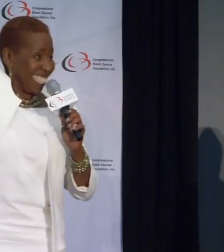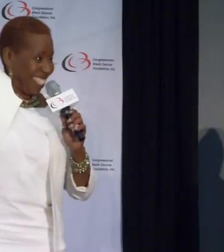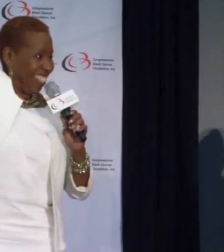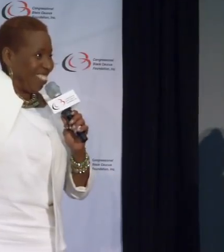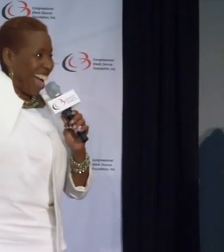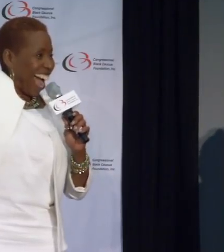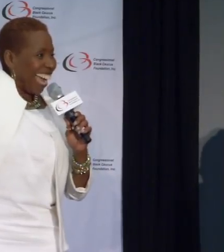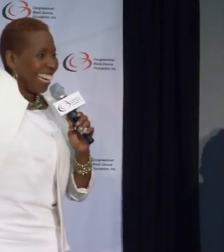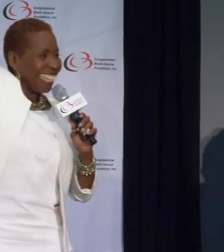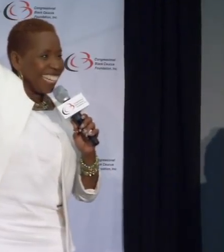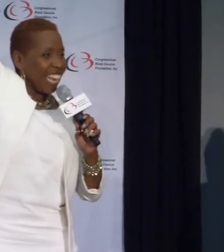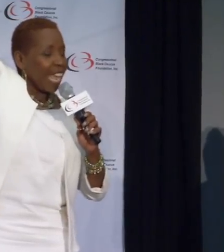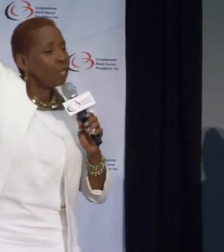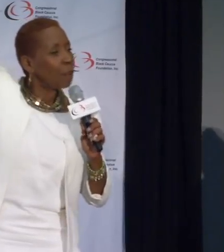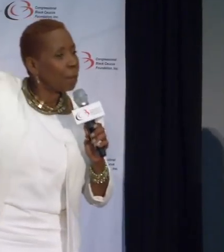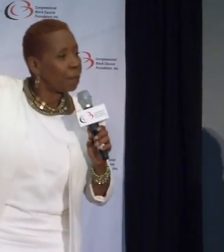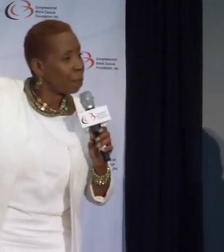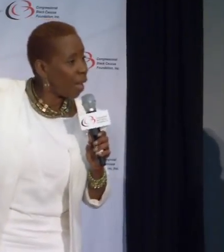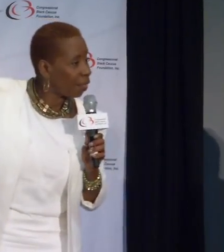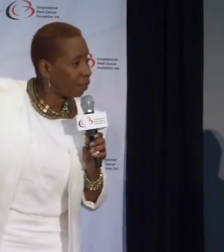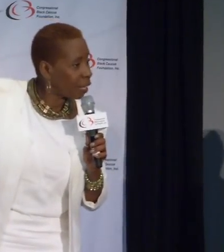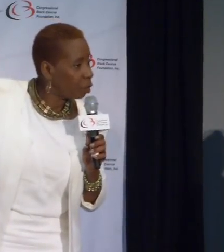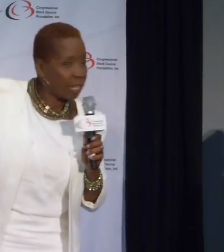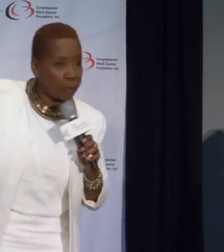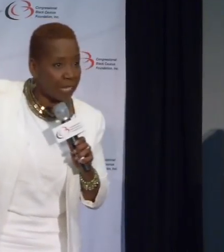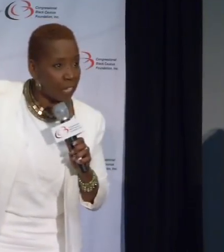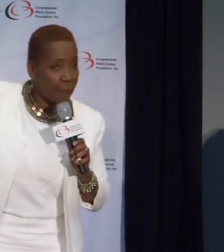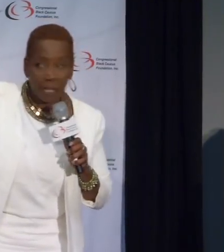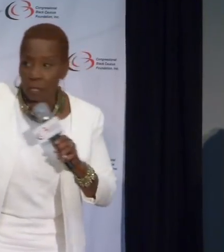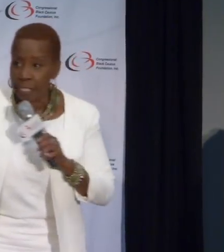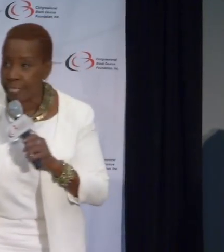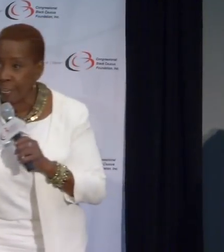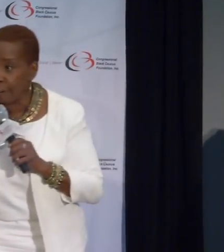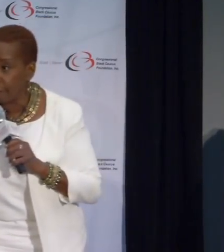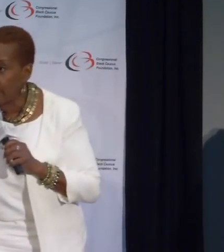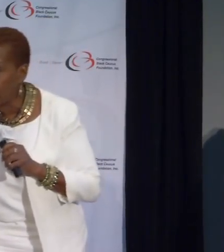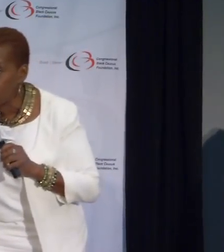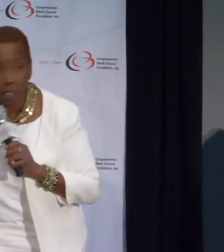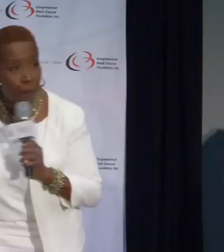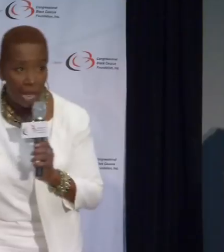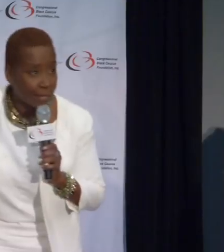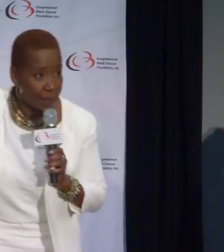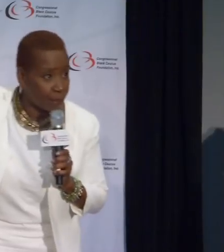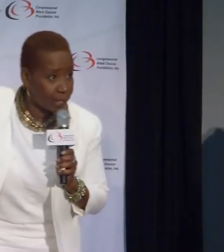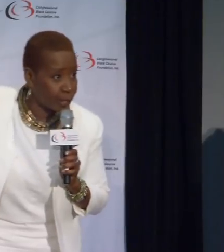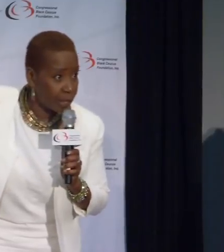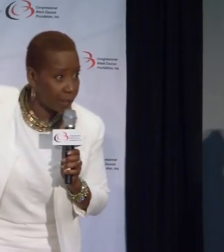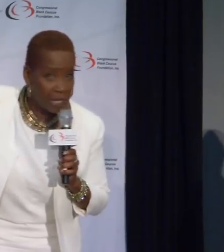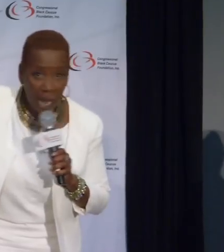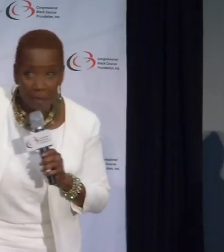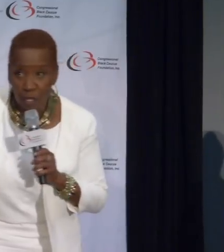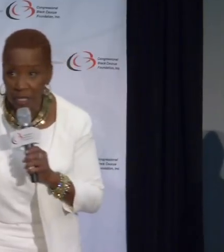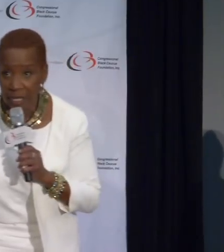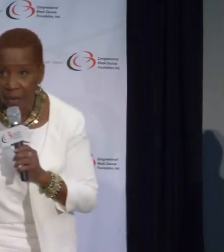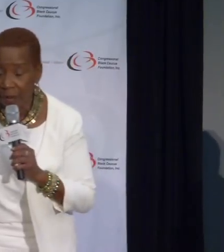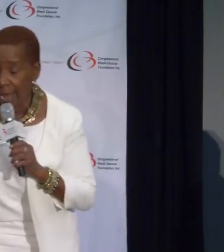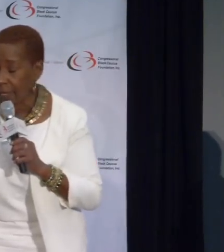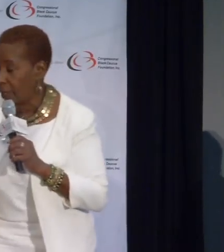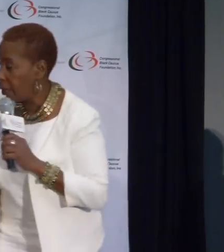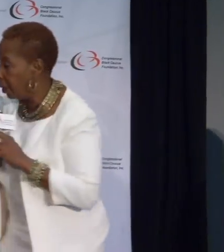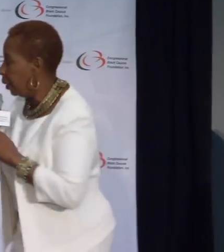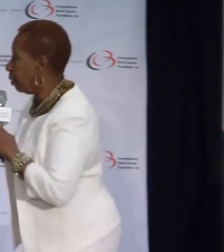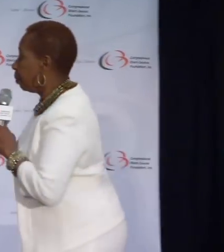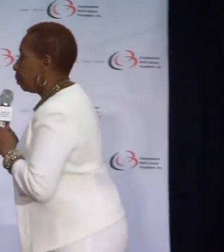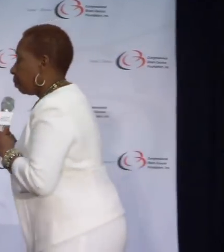See, that's good, right? And do people be bothering you when you be shopping on the sale? No, so don't bother me when you see me shopping on the sale